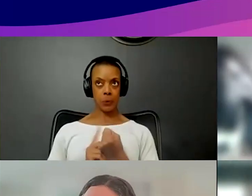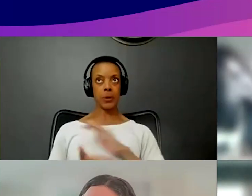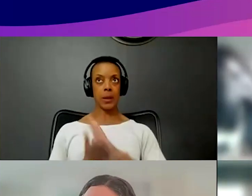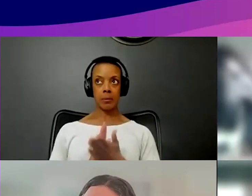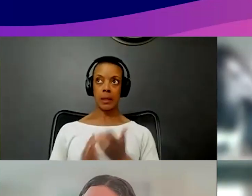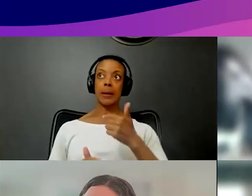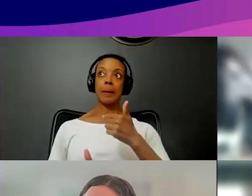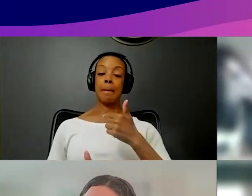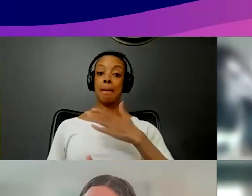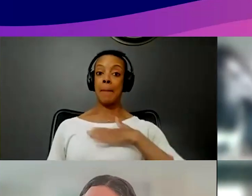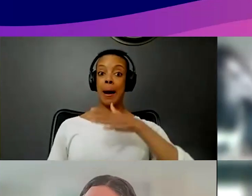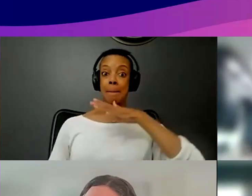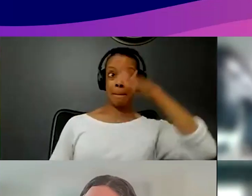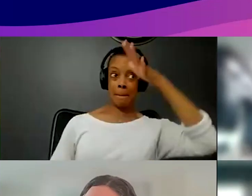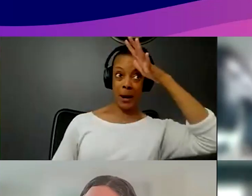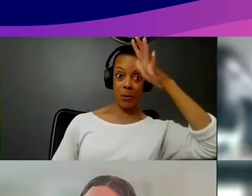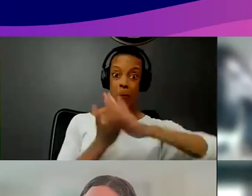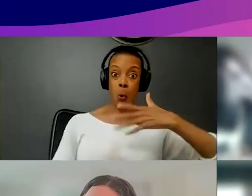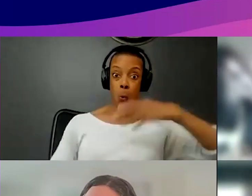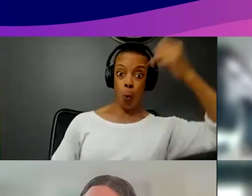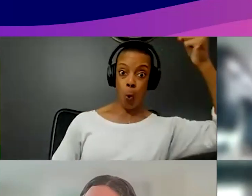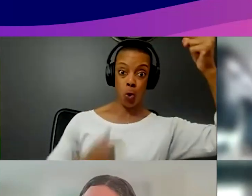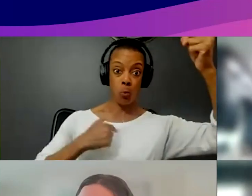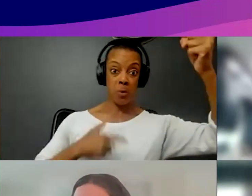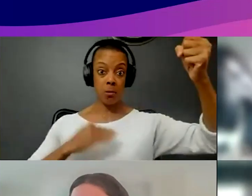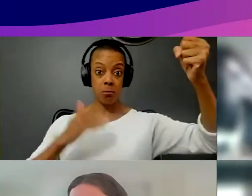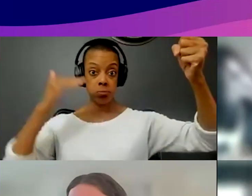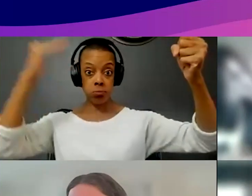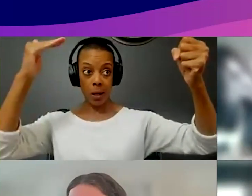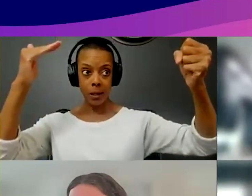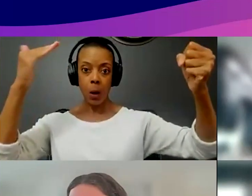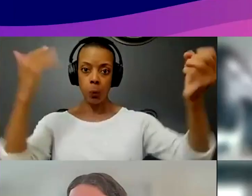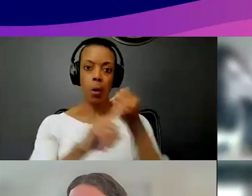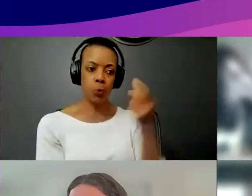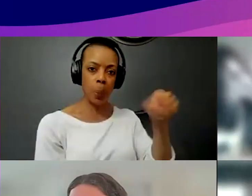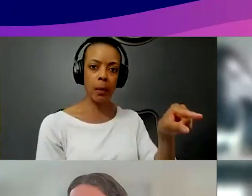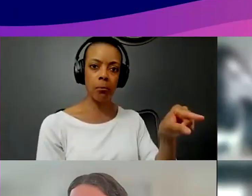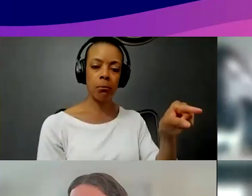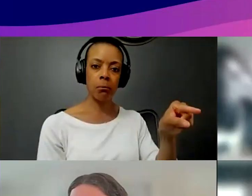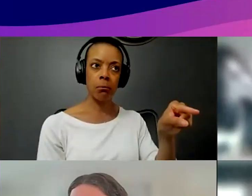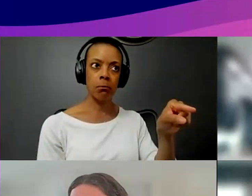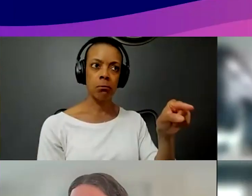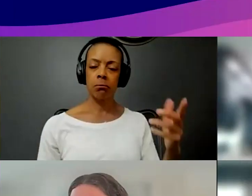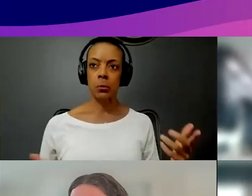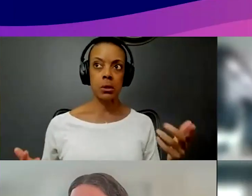parent when they're in a, you know, as a when I'm a caregiver. And I think these are really interesting questions that have to be